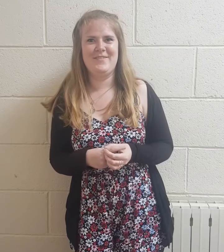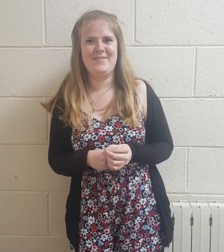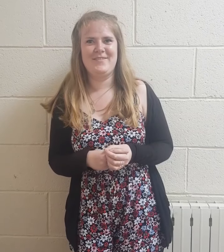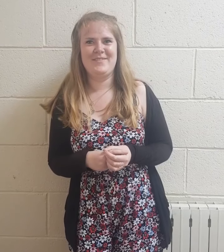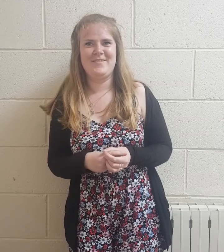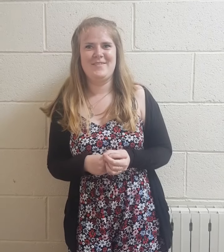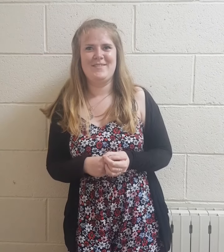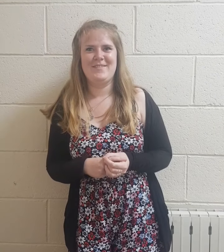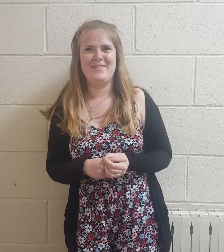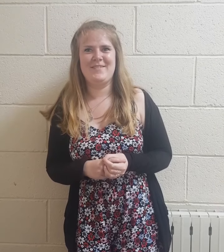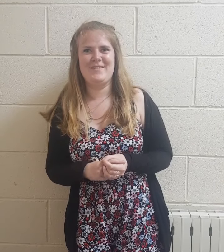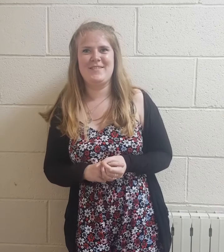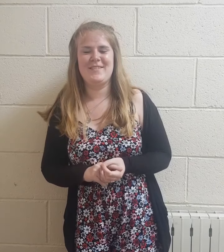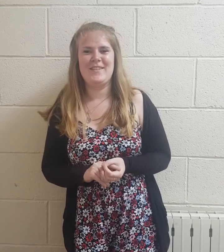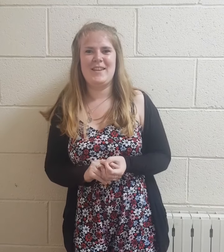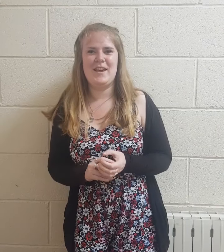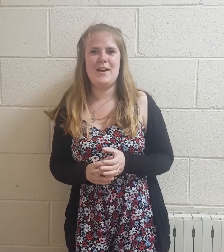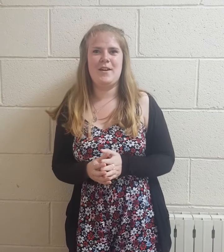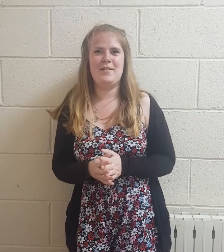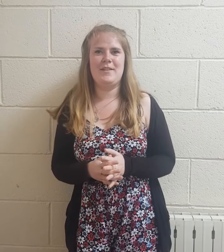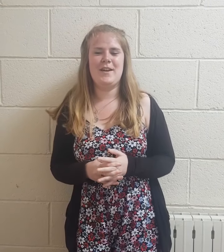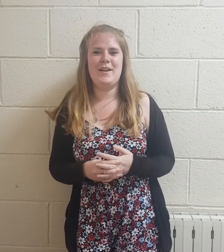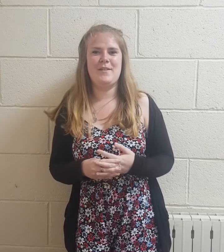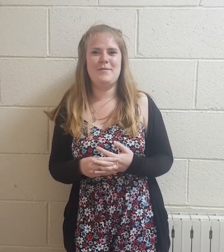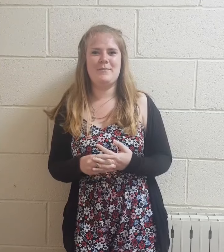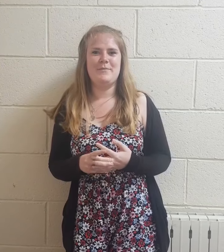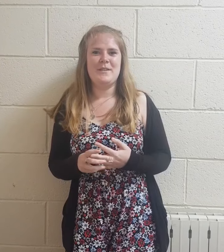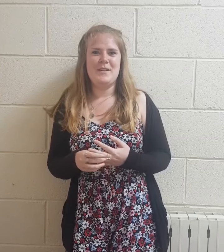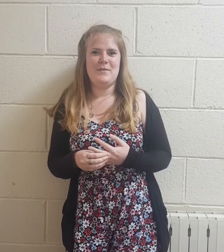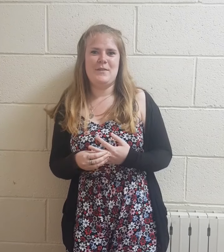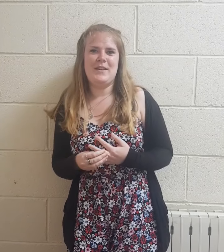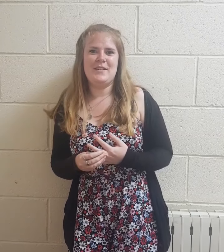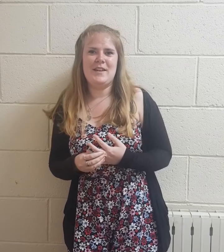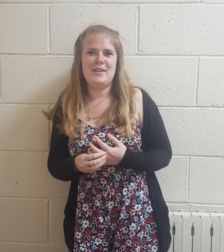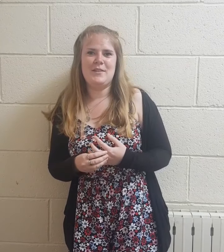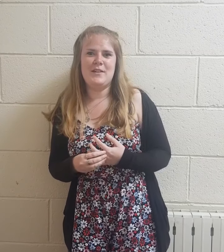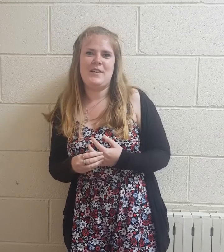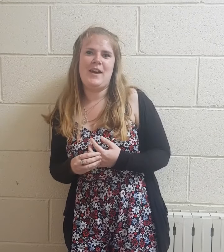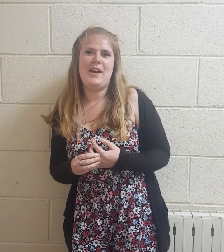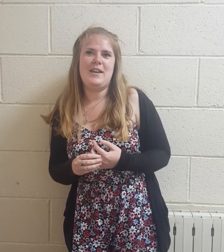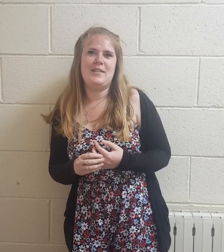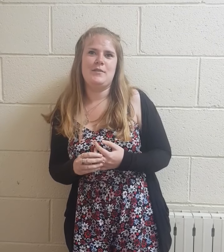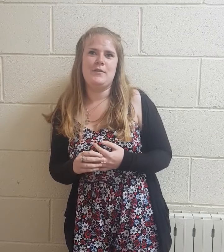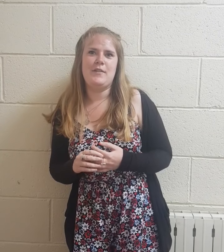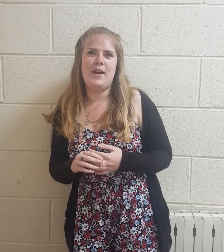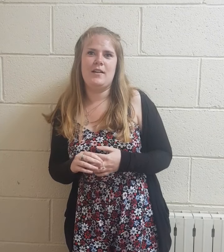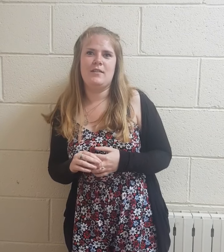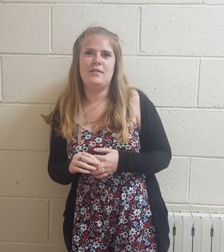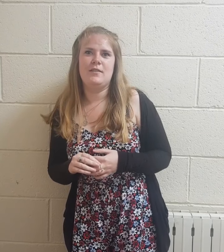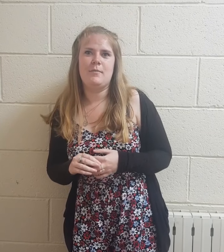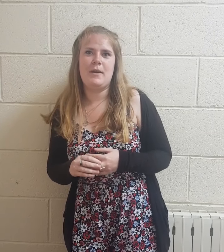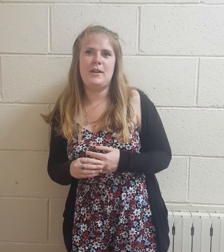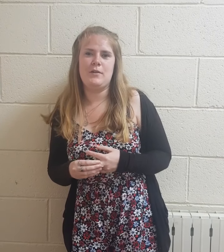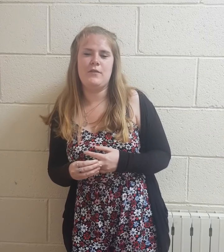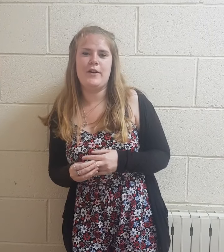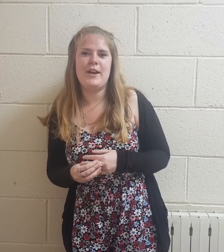So what do you think we do in our hub for equality? We just like socialise, have fun, make new